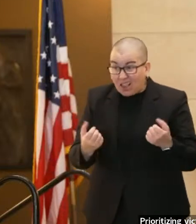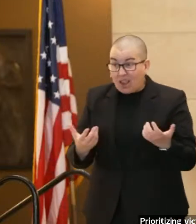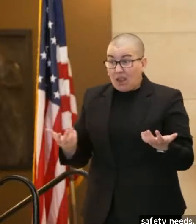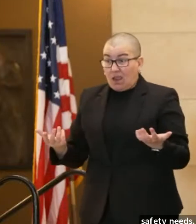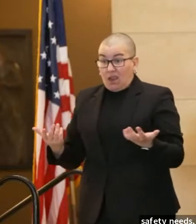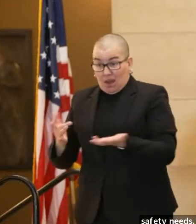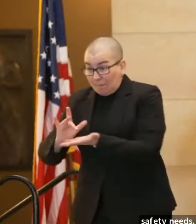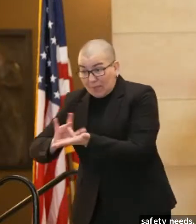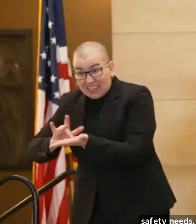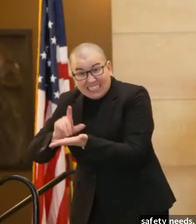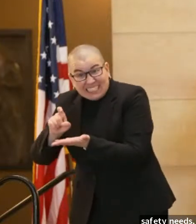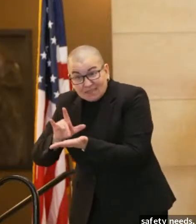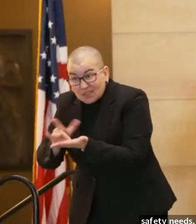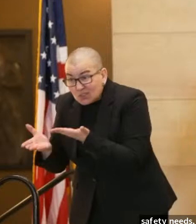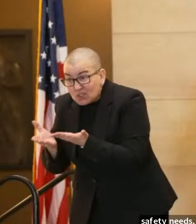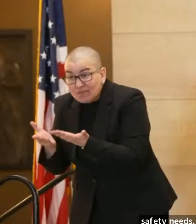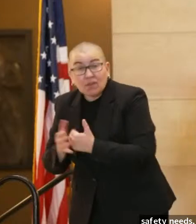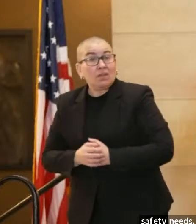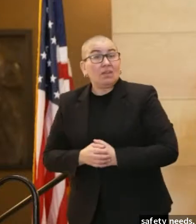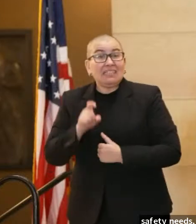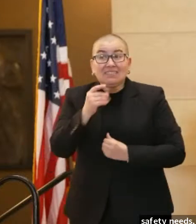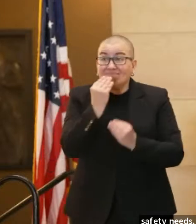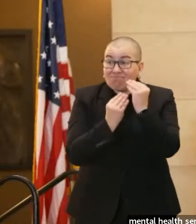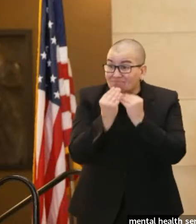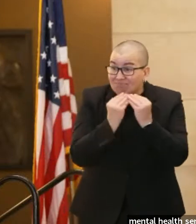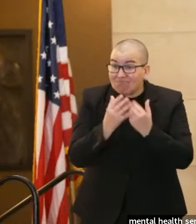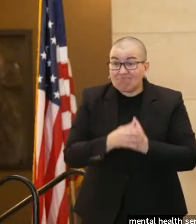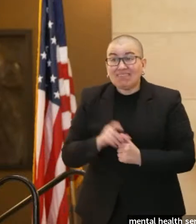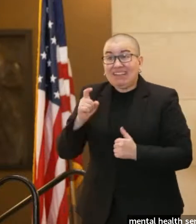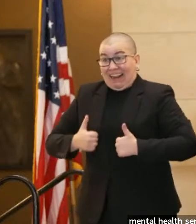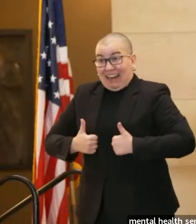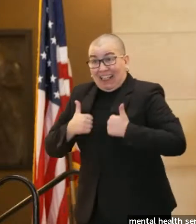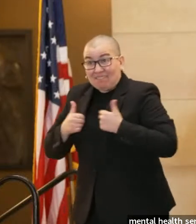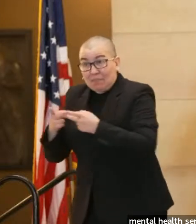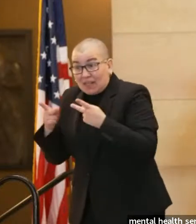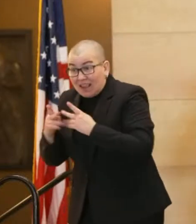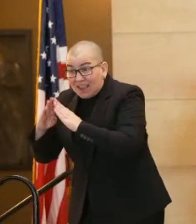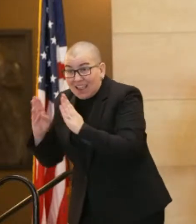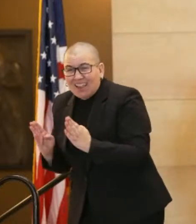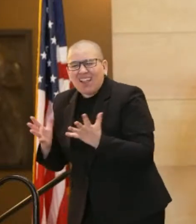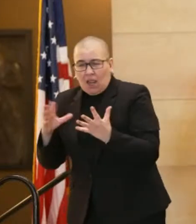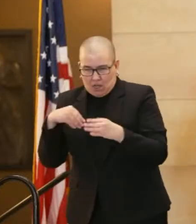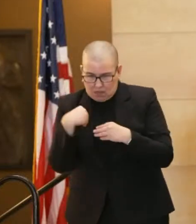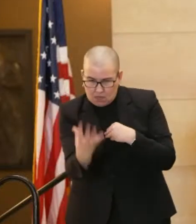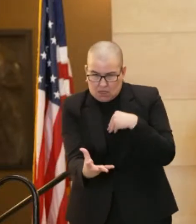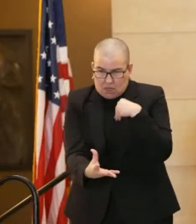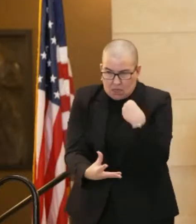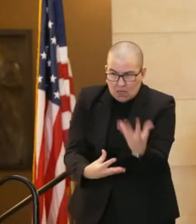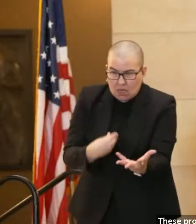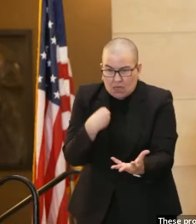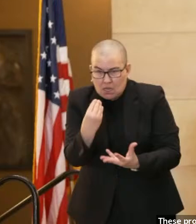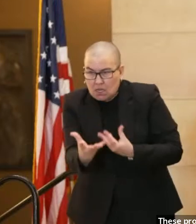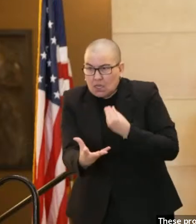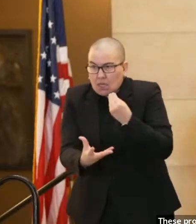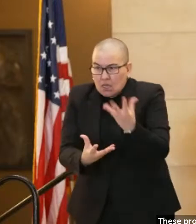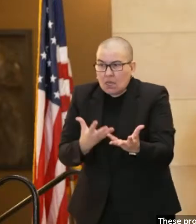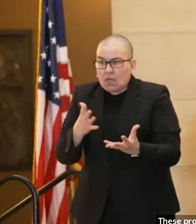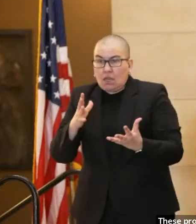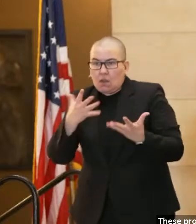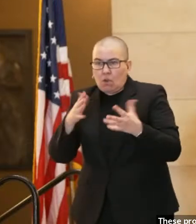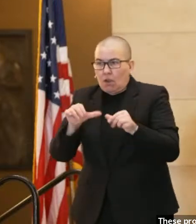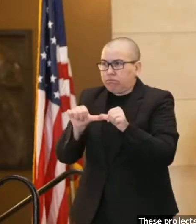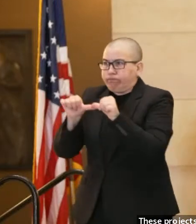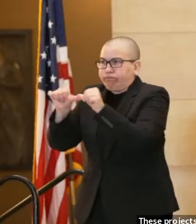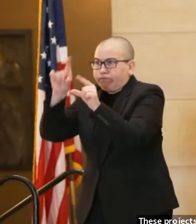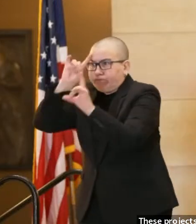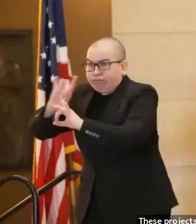needs such as food and shelter. These projects provide emergency shelter and crisis response. They provide victims, survivors of